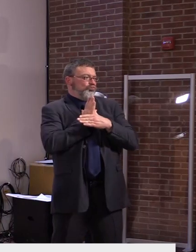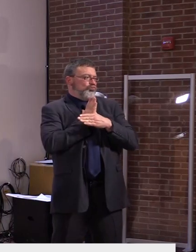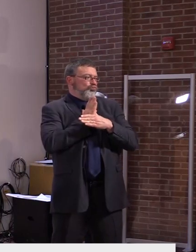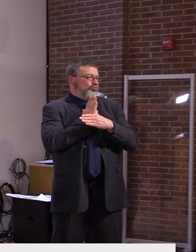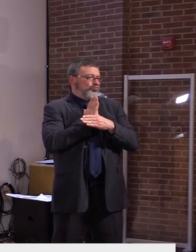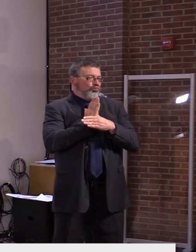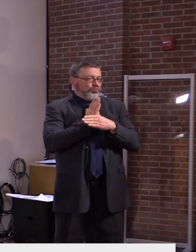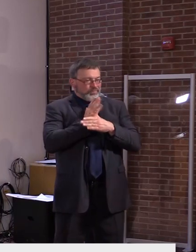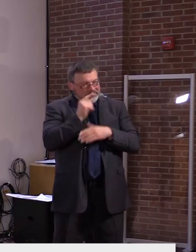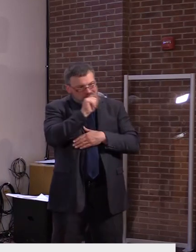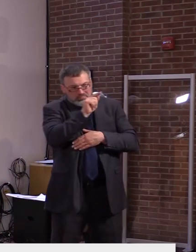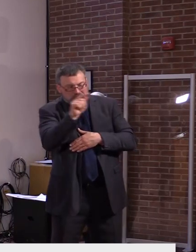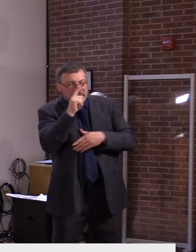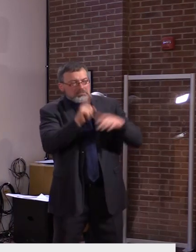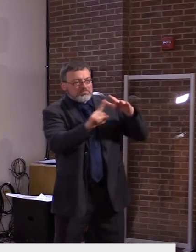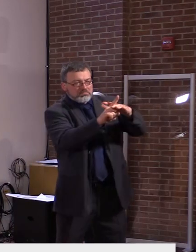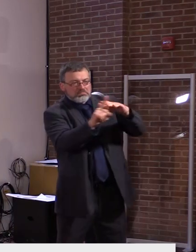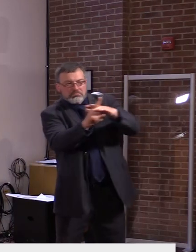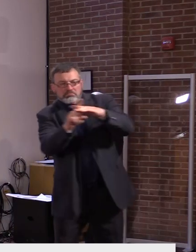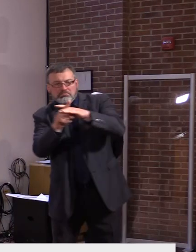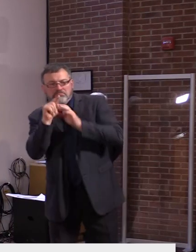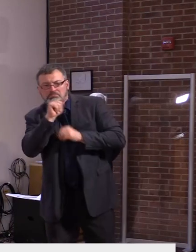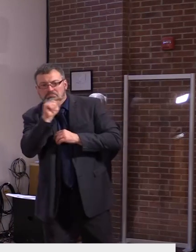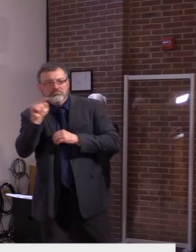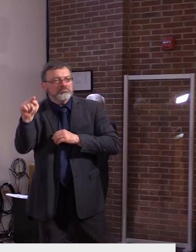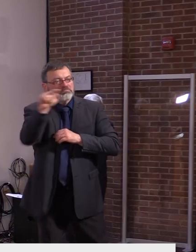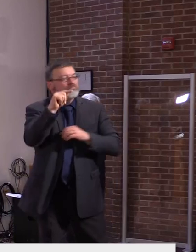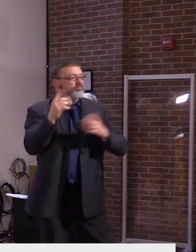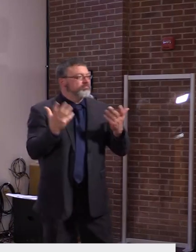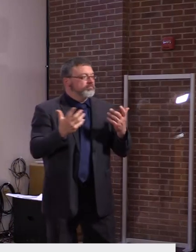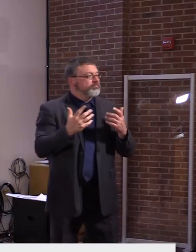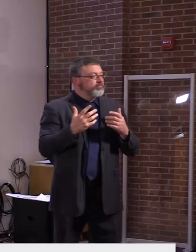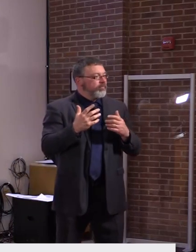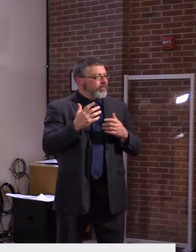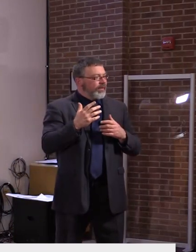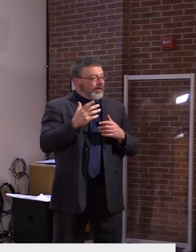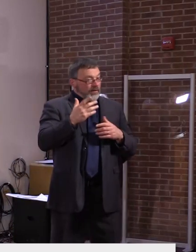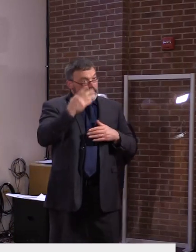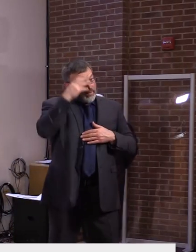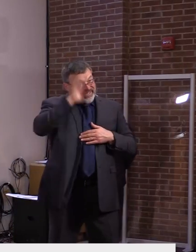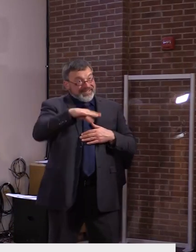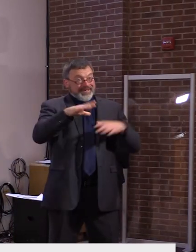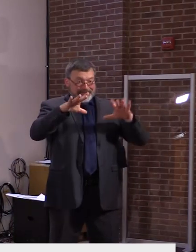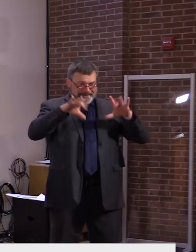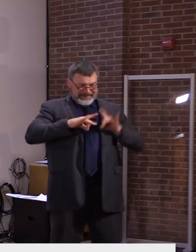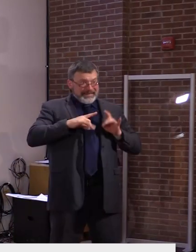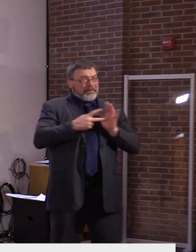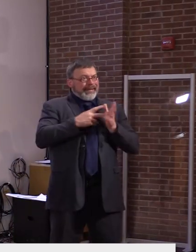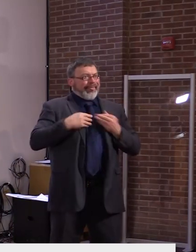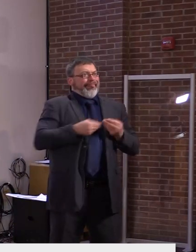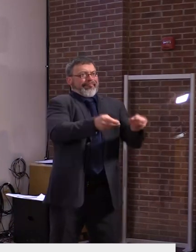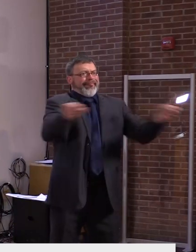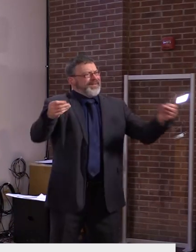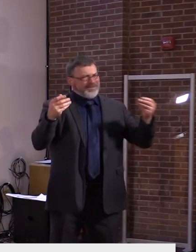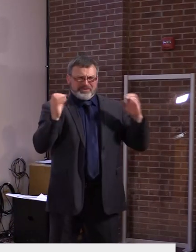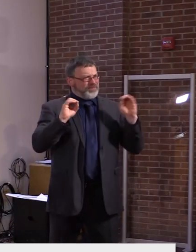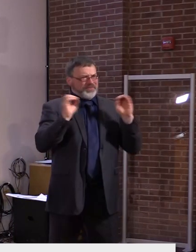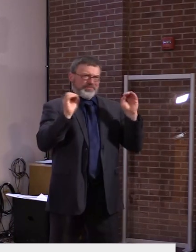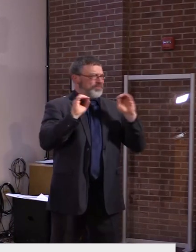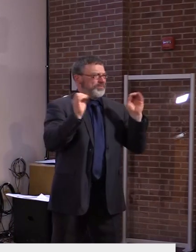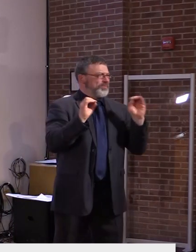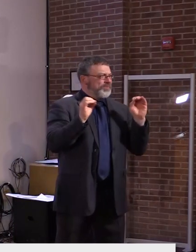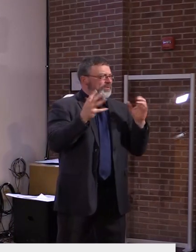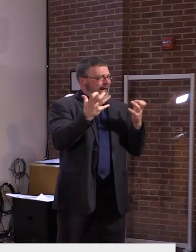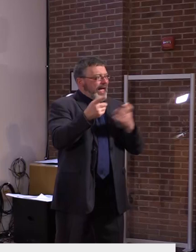thing anybody wants is for themselves to be contagious, especially to someone who may be at higher risk for a